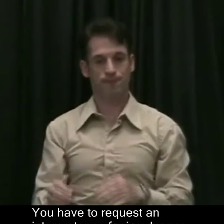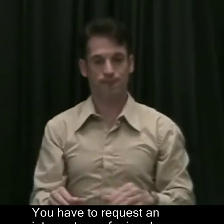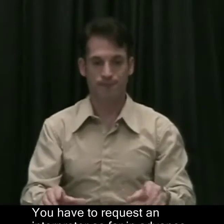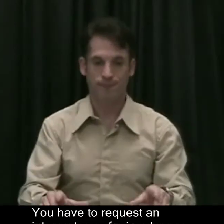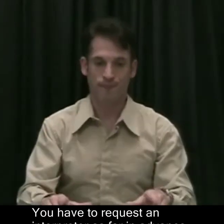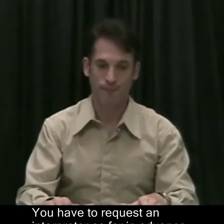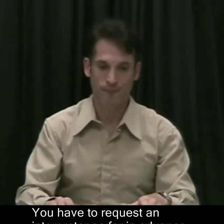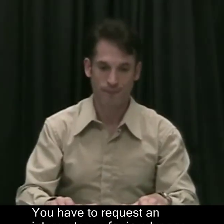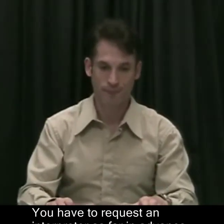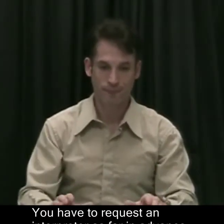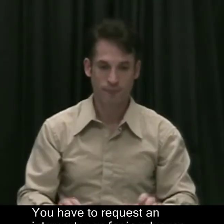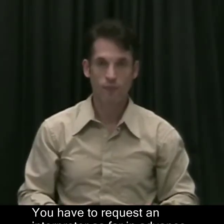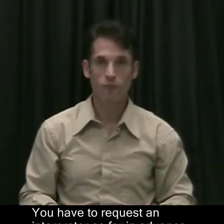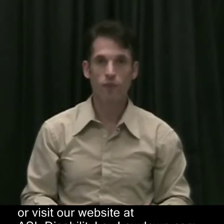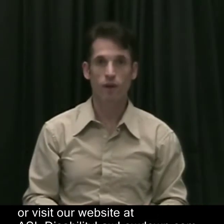in advance as possible.